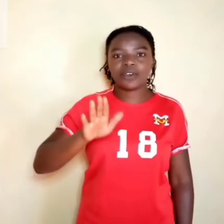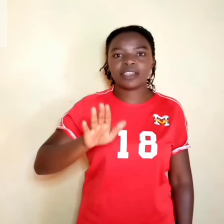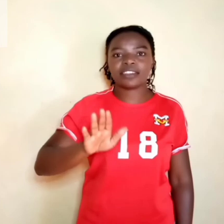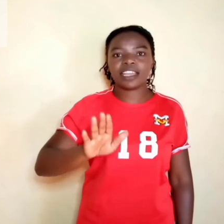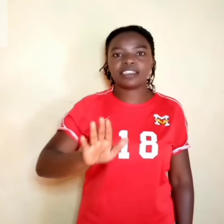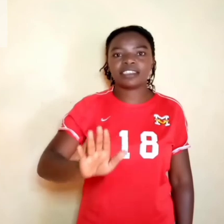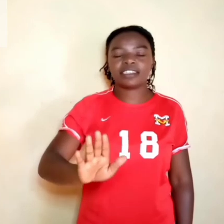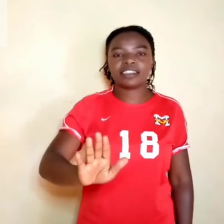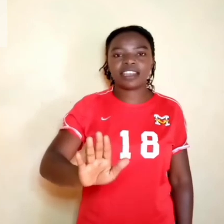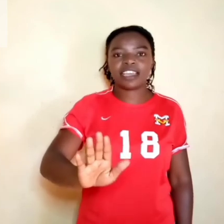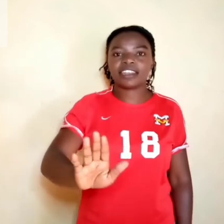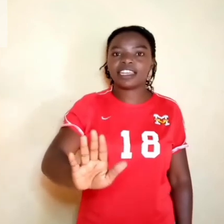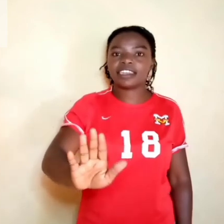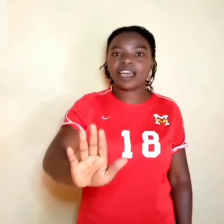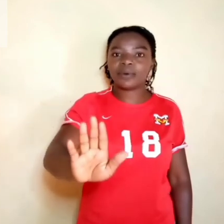going slightly down.